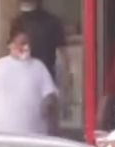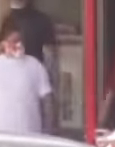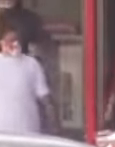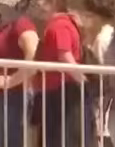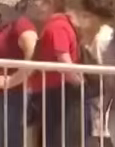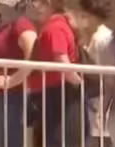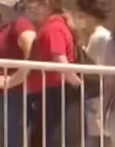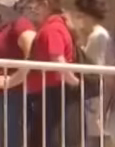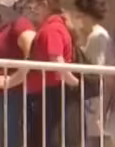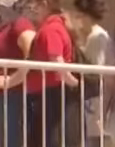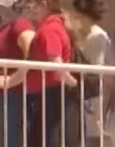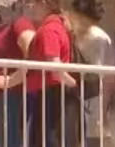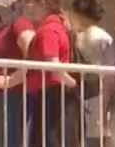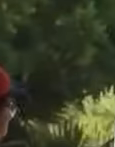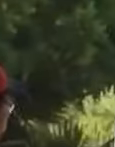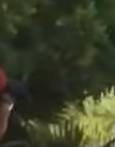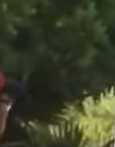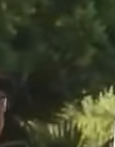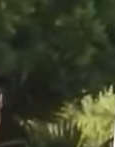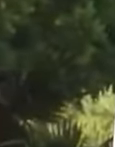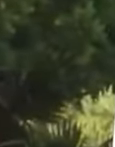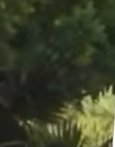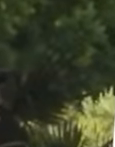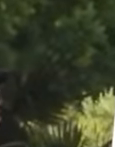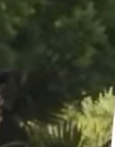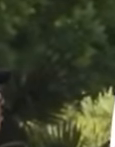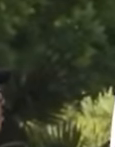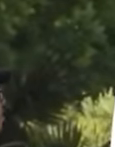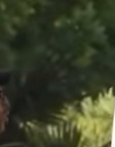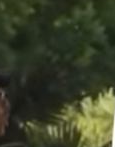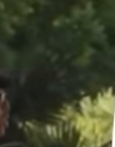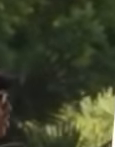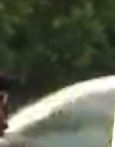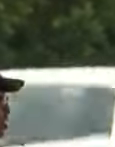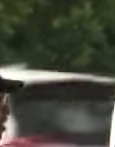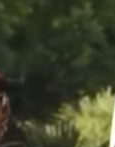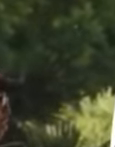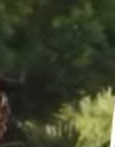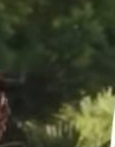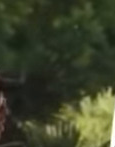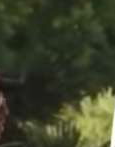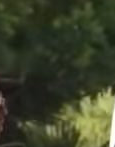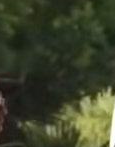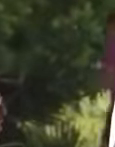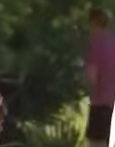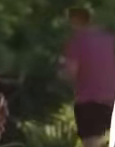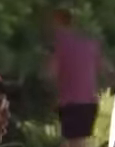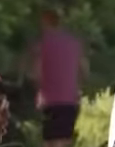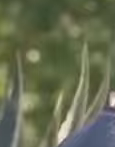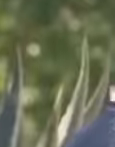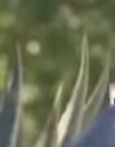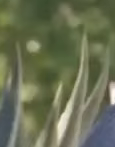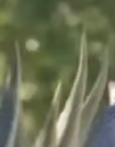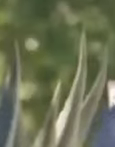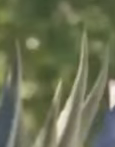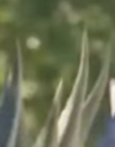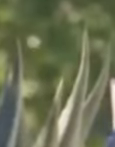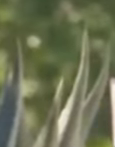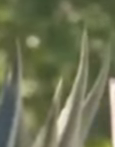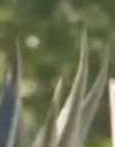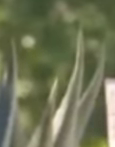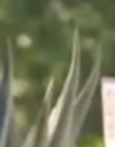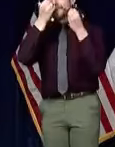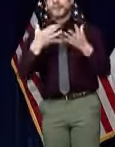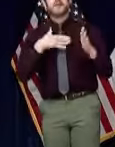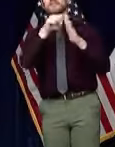are furious over mask mandates, also defying them across our country. Pritzker reiterating that covering up is saving